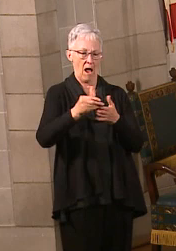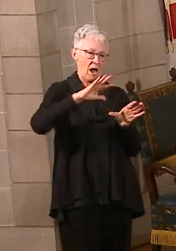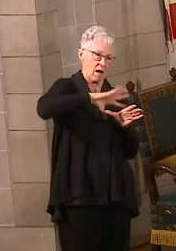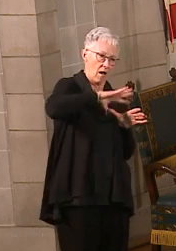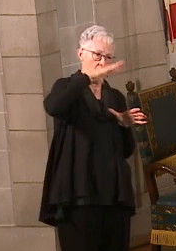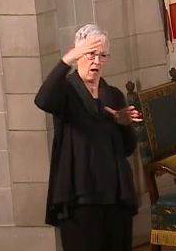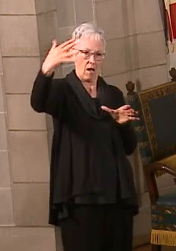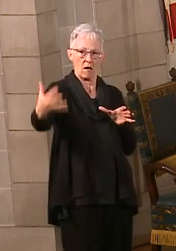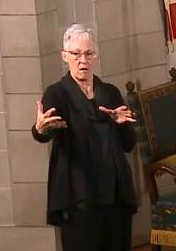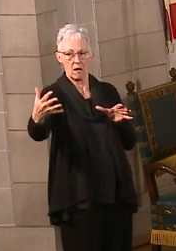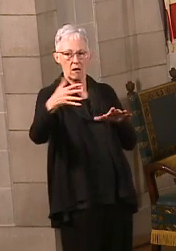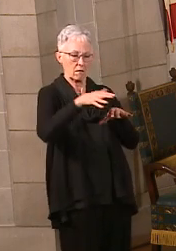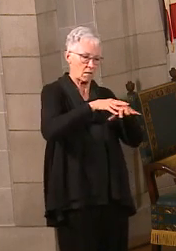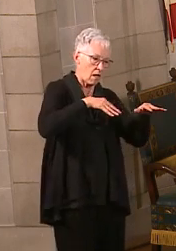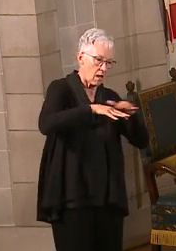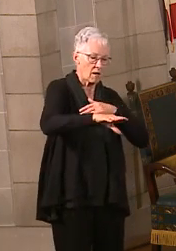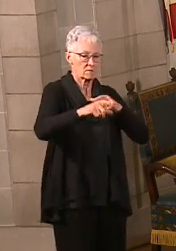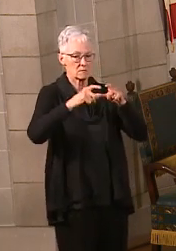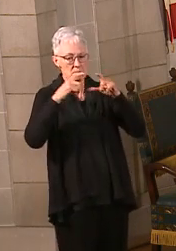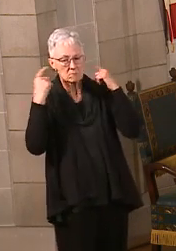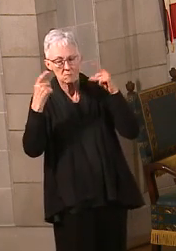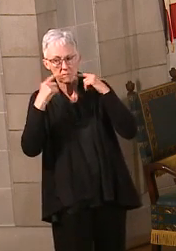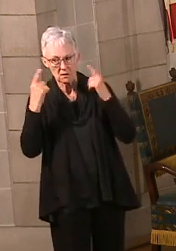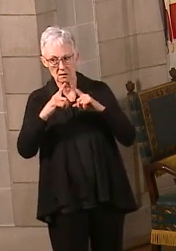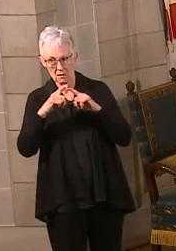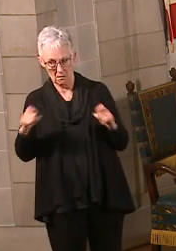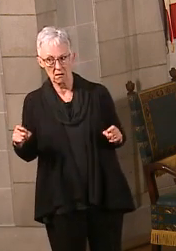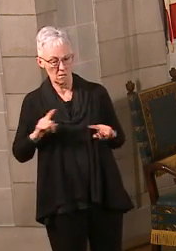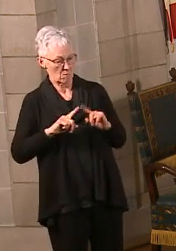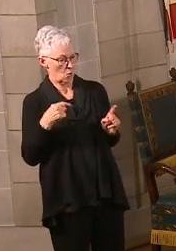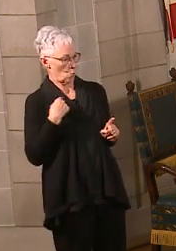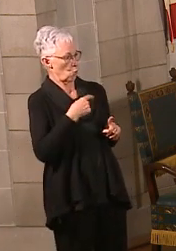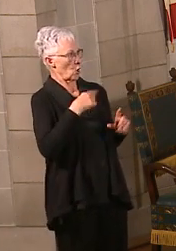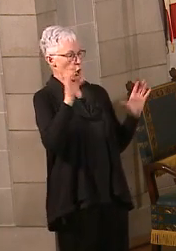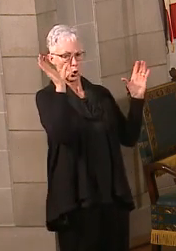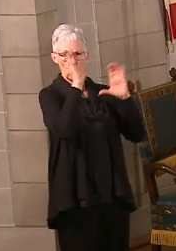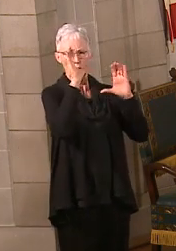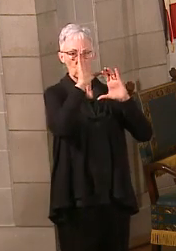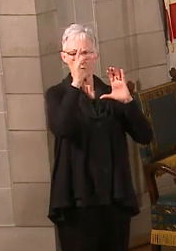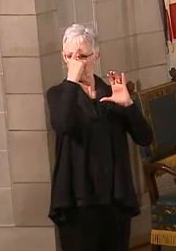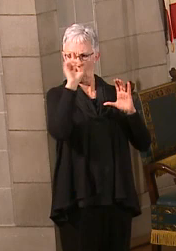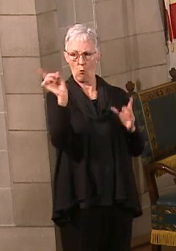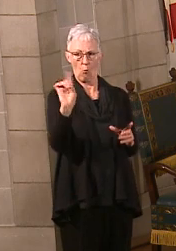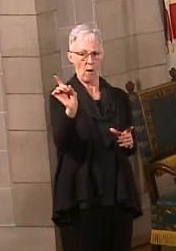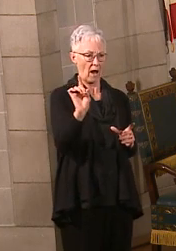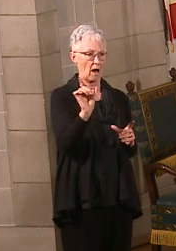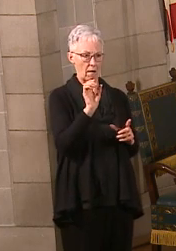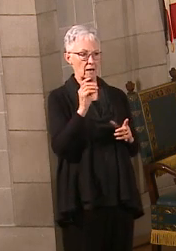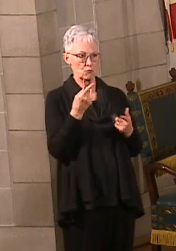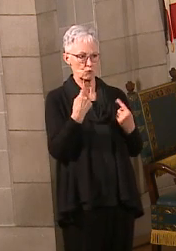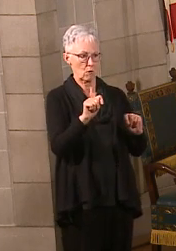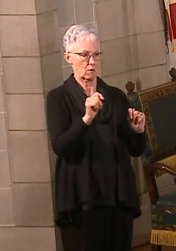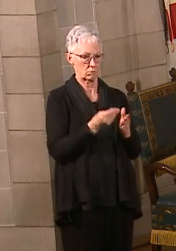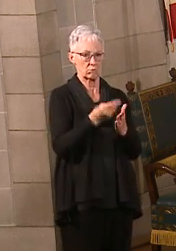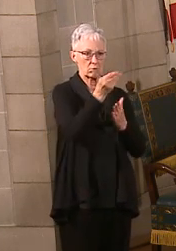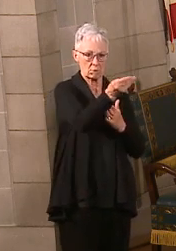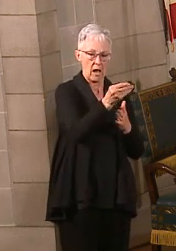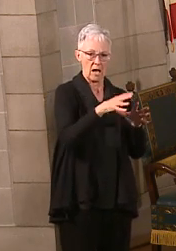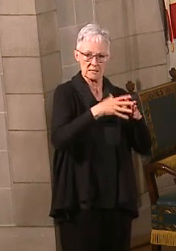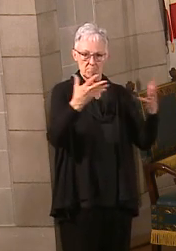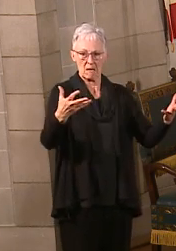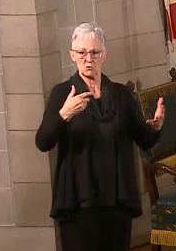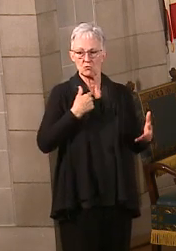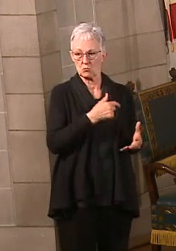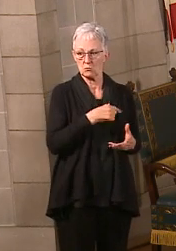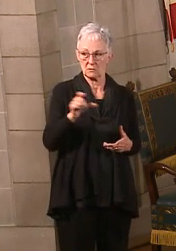PPE, PPE for hospitals and EMTs and, healthcare clinics and nursing homes, all